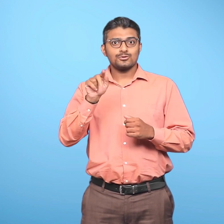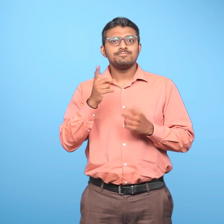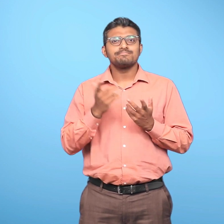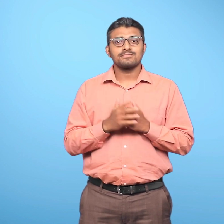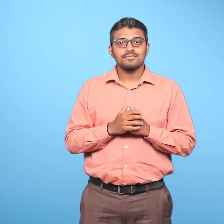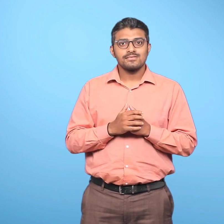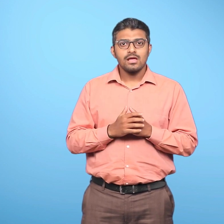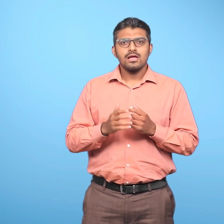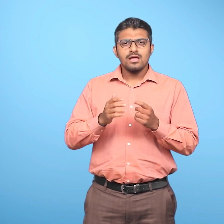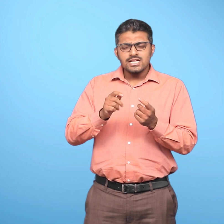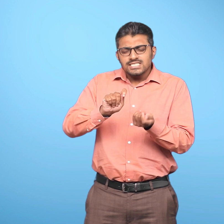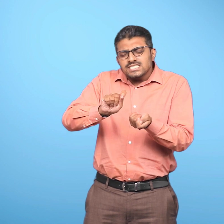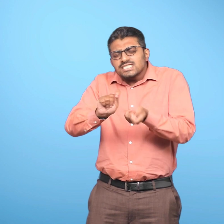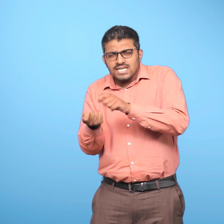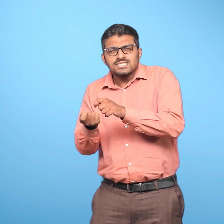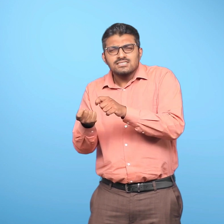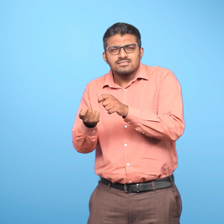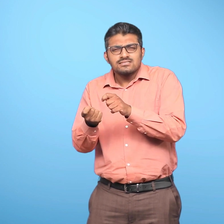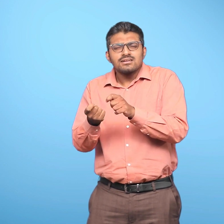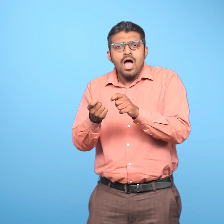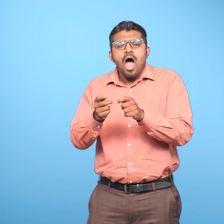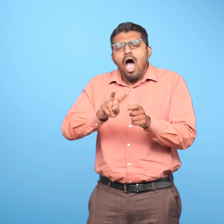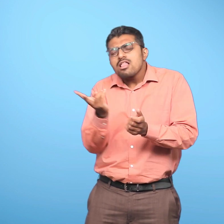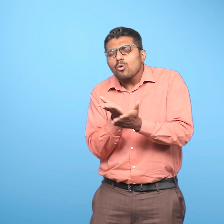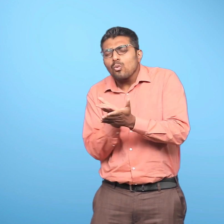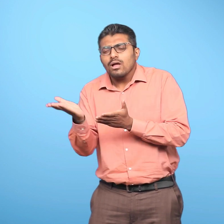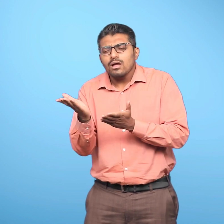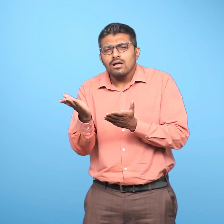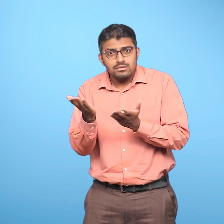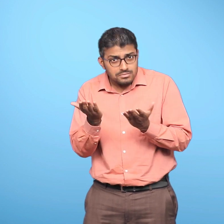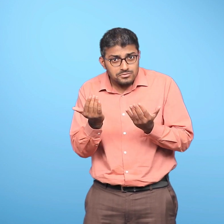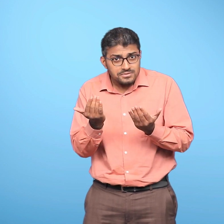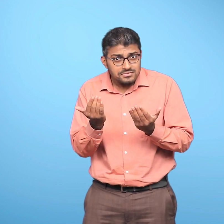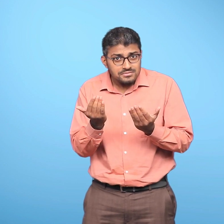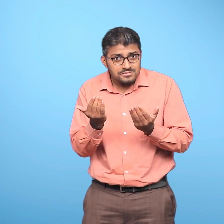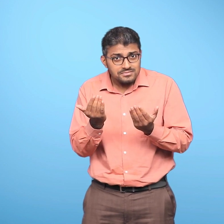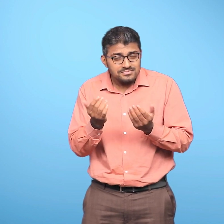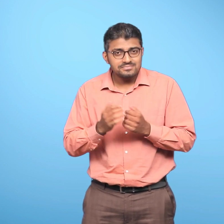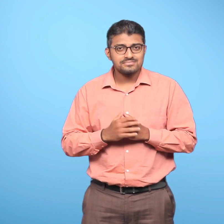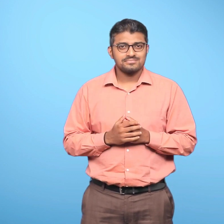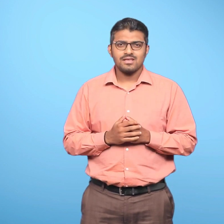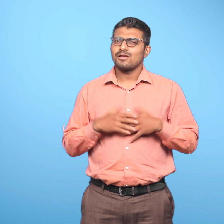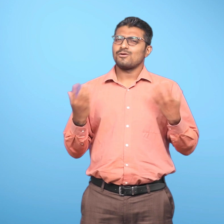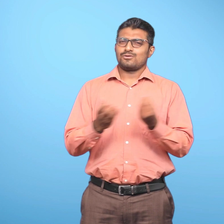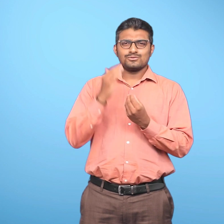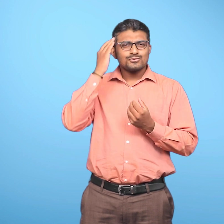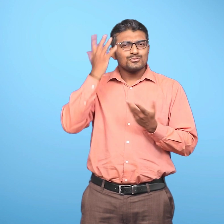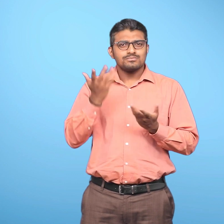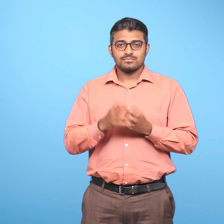6.2. Could there be other ways to bring a change? We all have